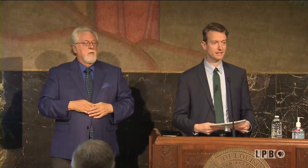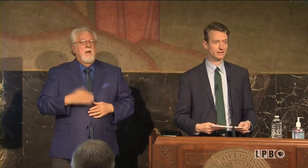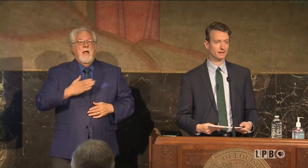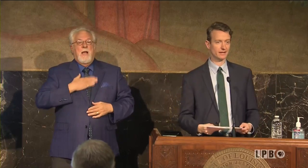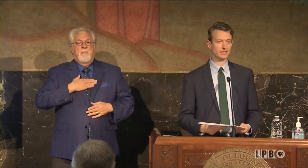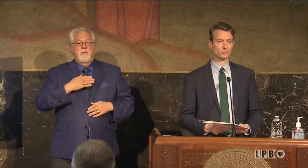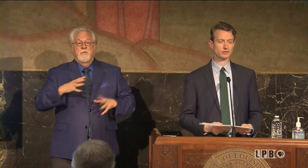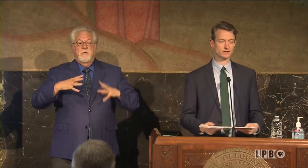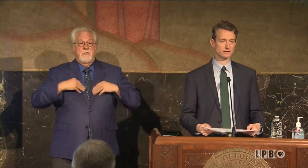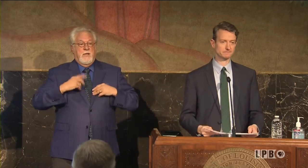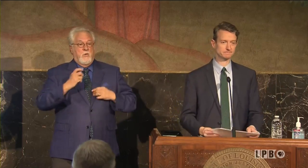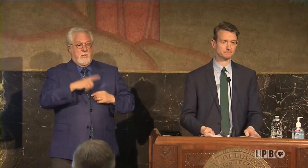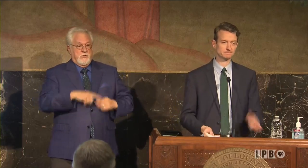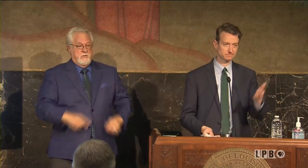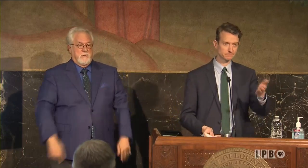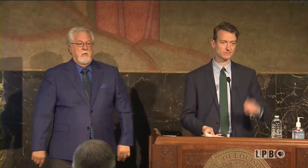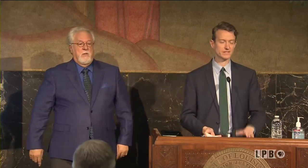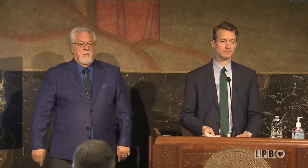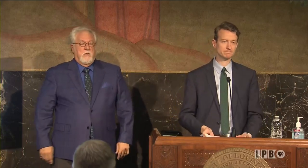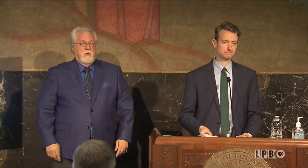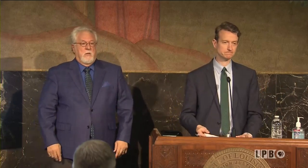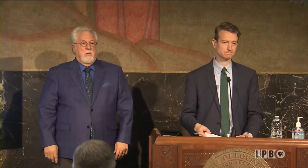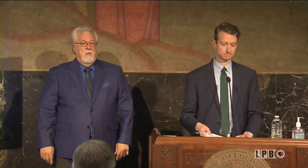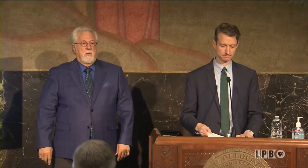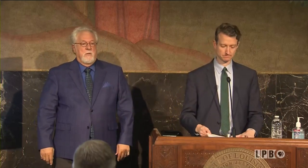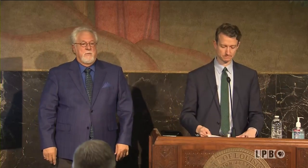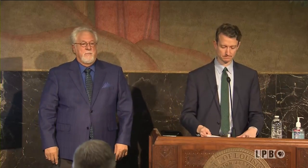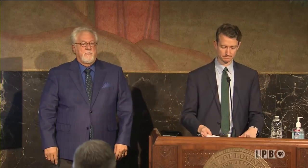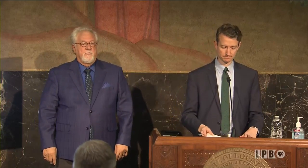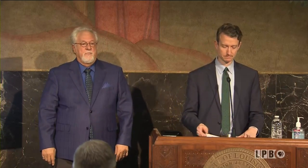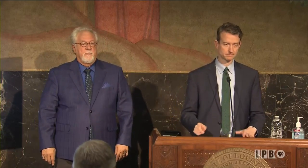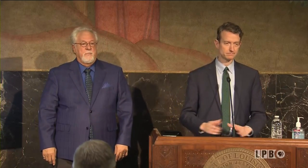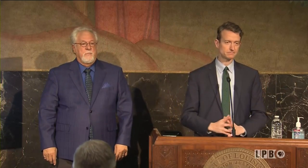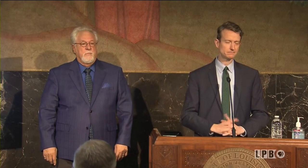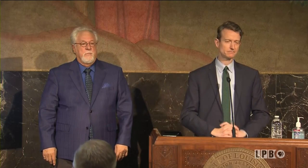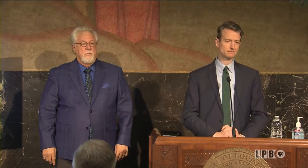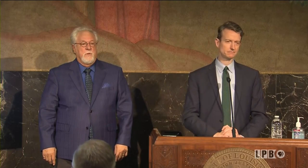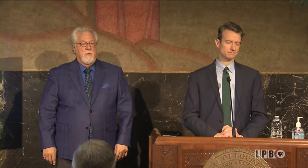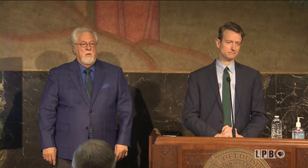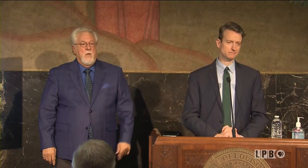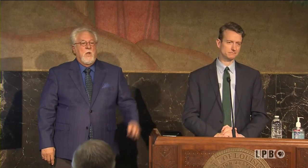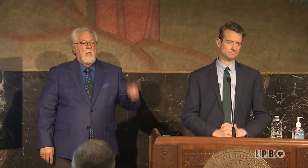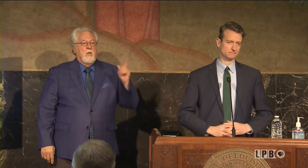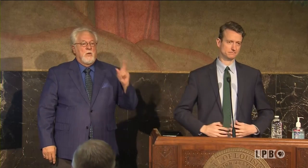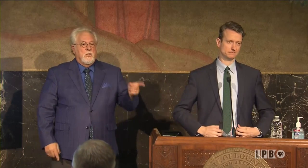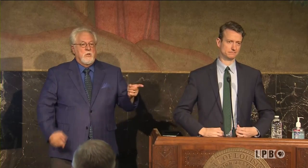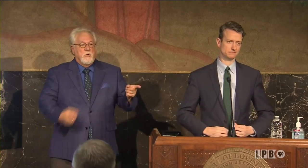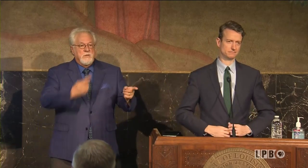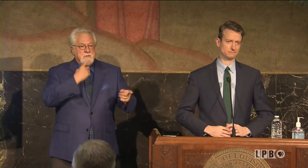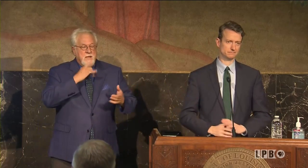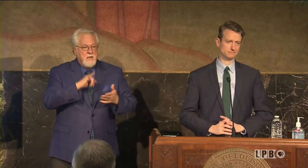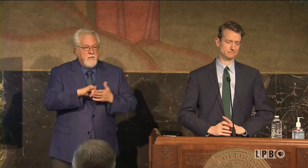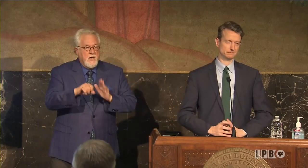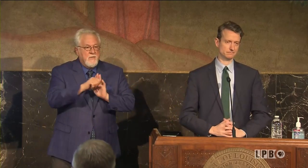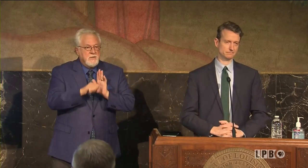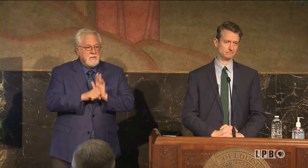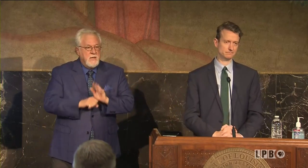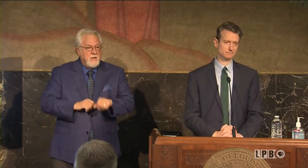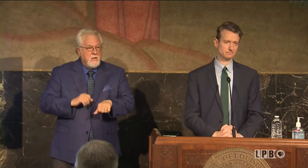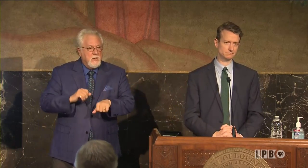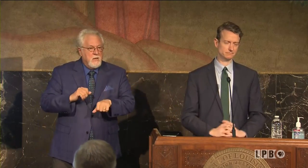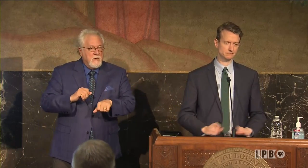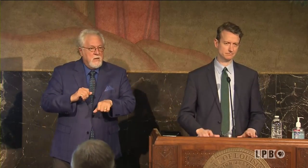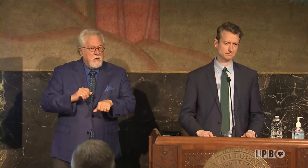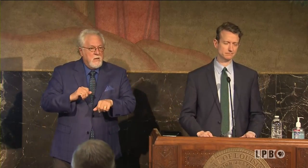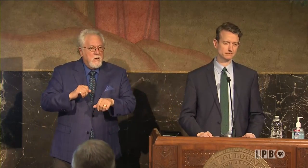happy to take any questions. Sam? I think you said the state has reached out,